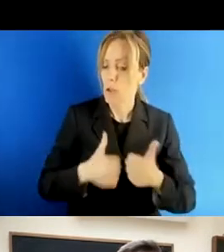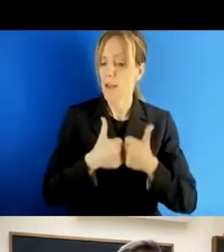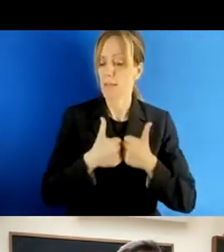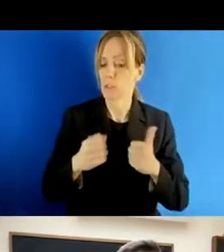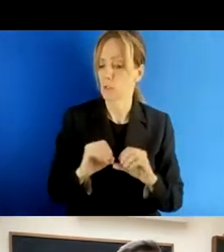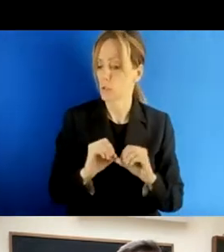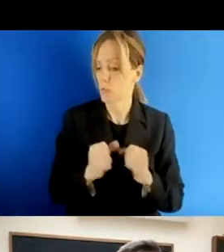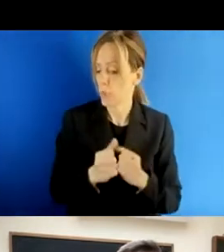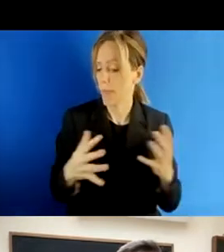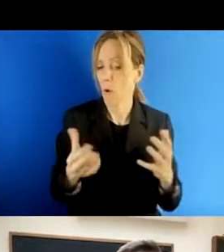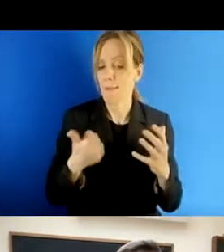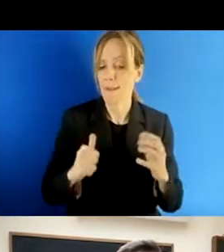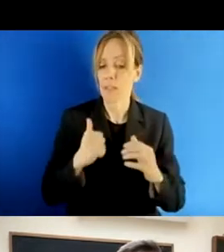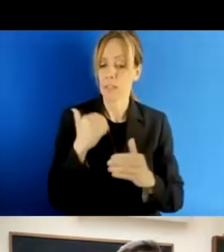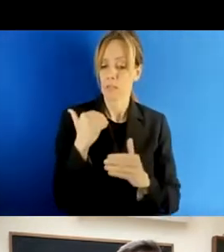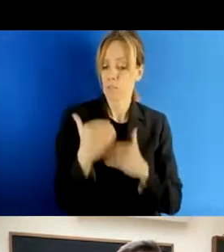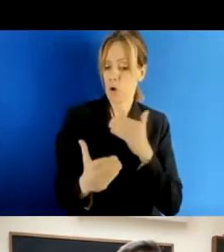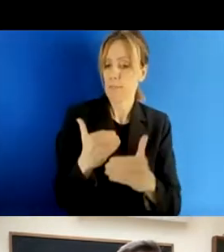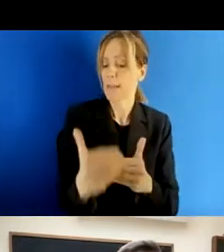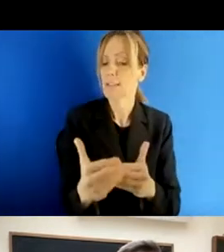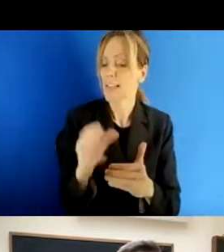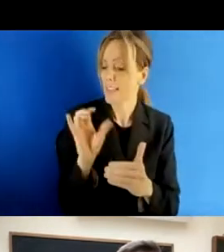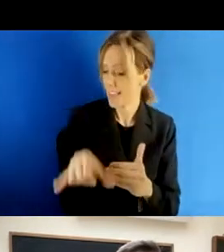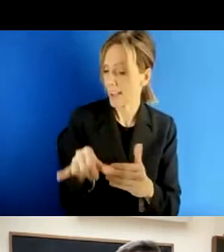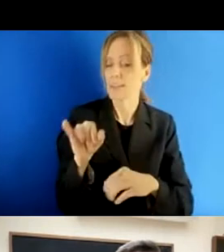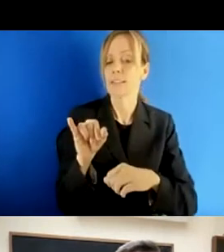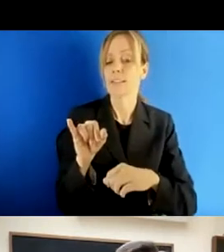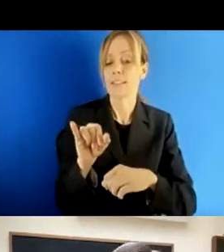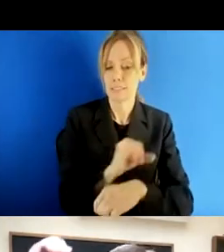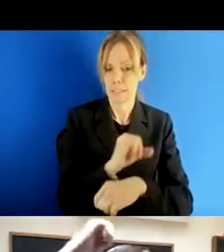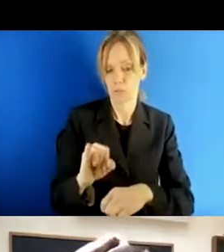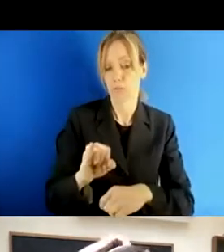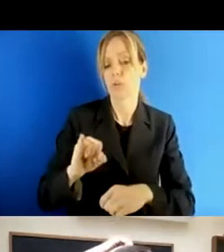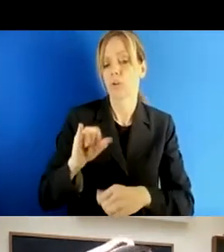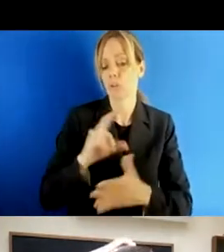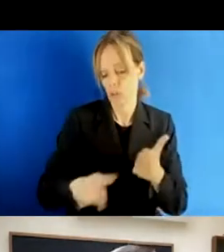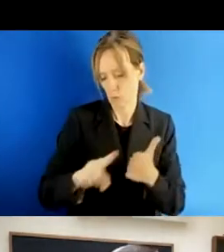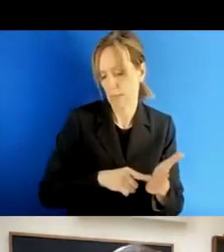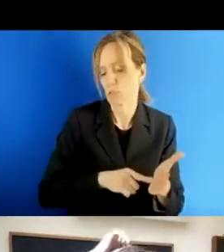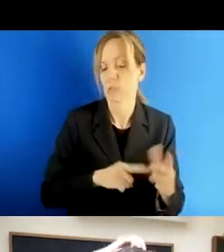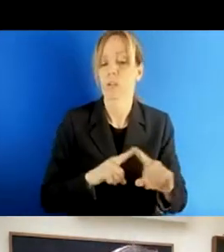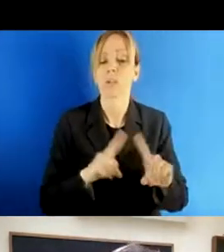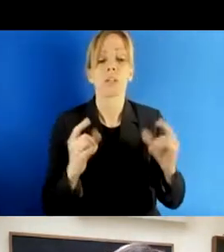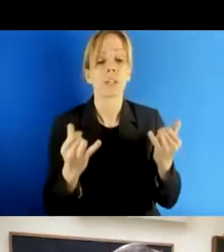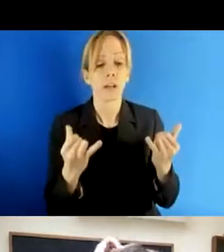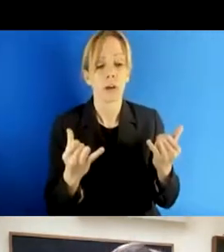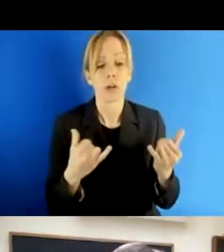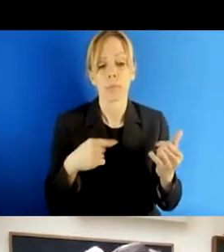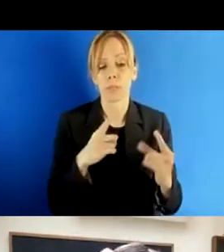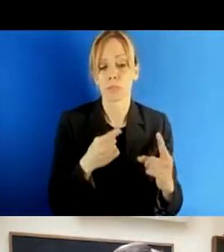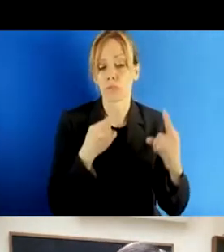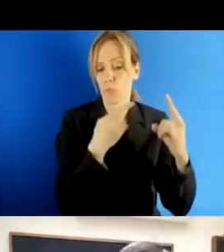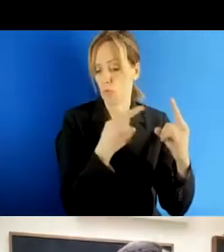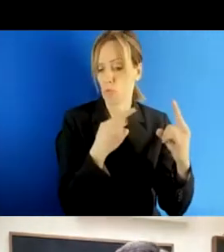institutional discrimination looks like. Now, let me point out the injustice. Compliance with the instructor's decision